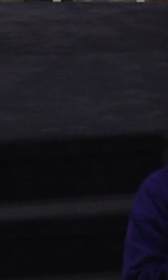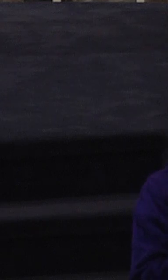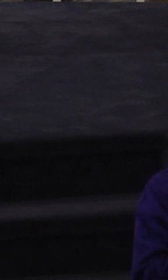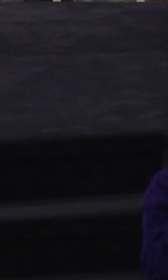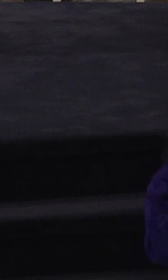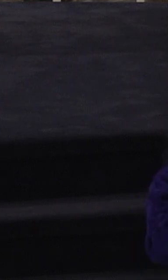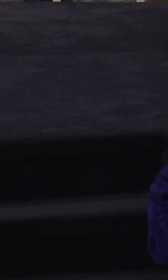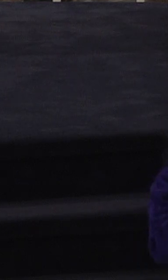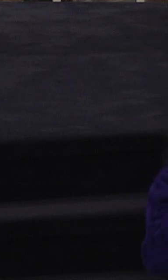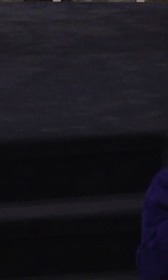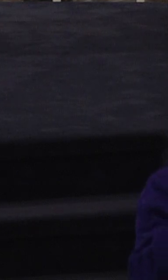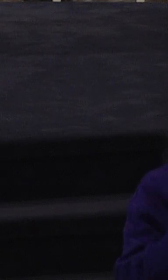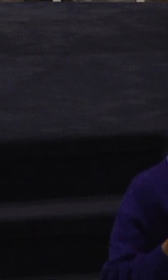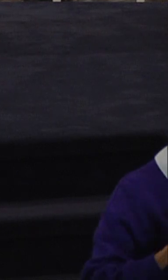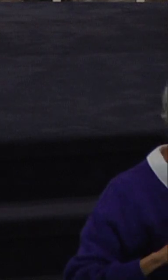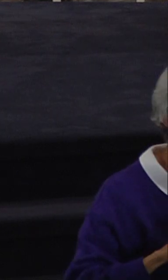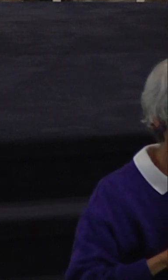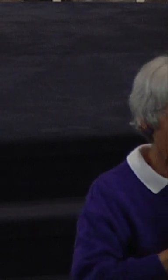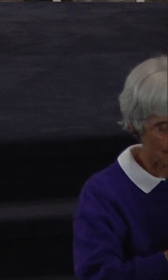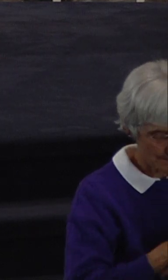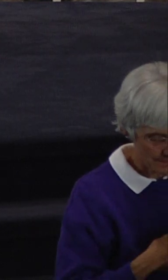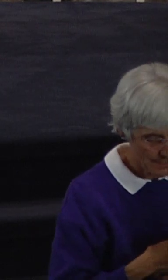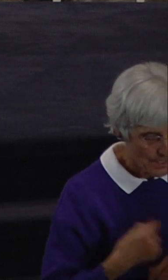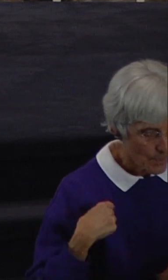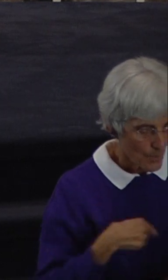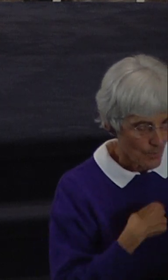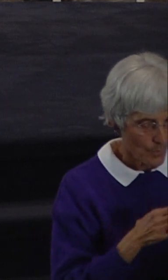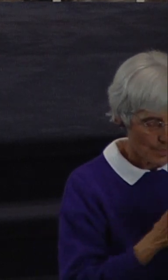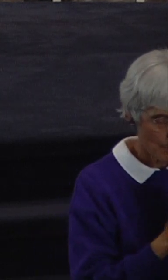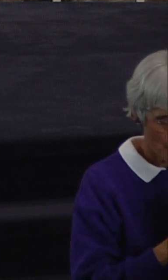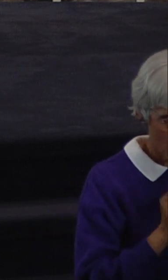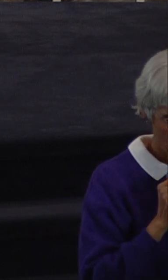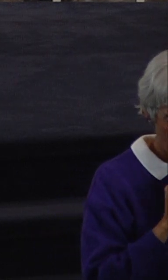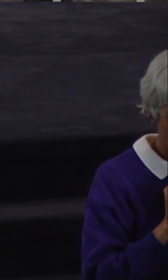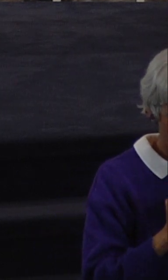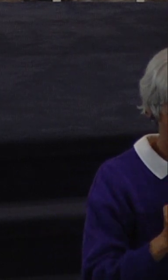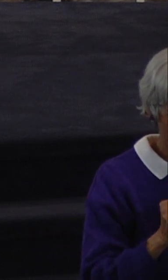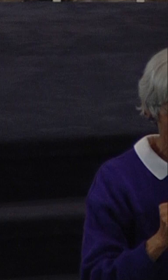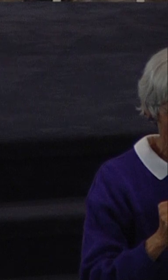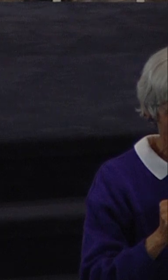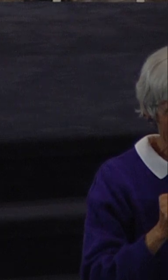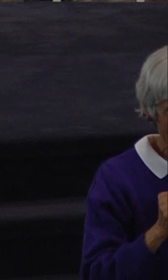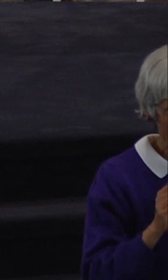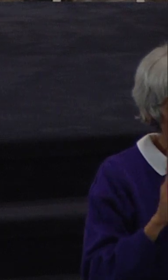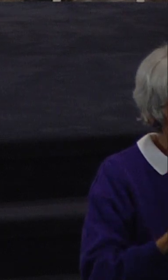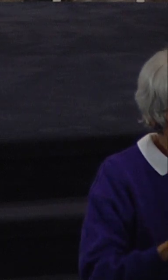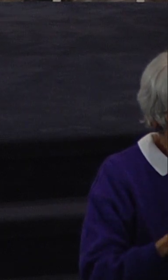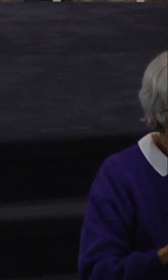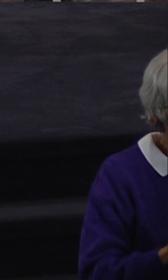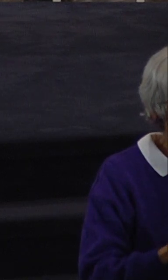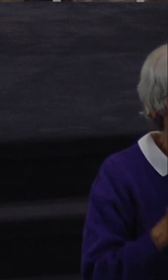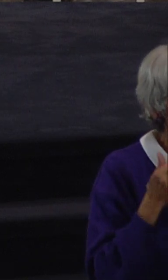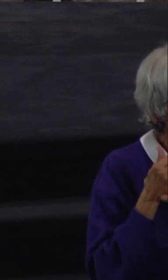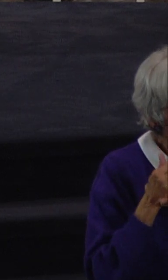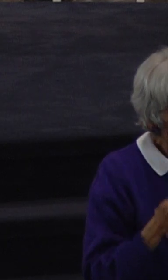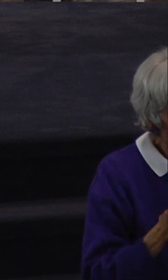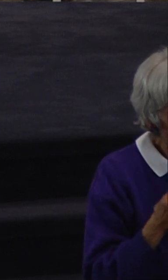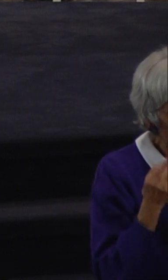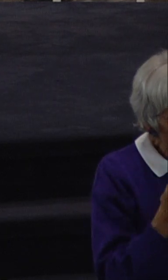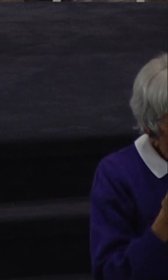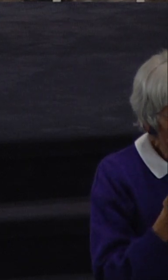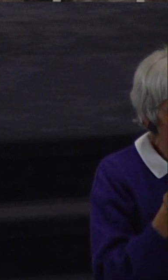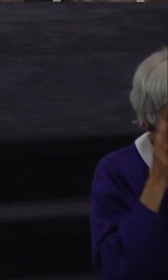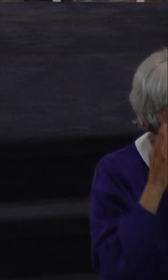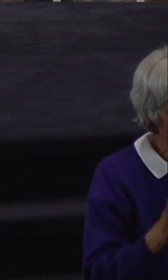sickness. Lord, we pray that you would lead their medical teams to make the right